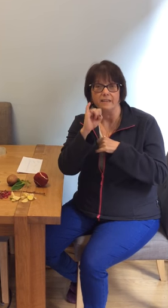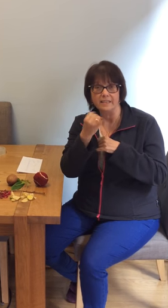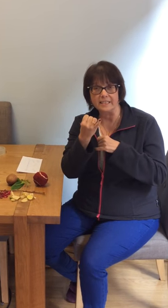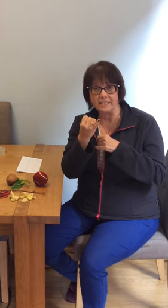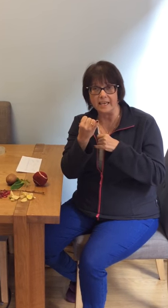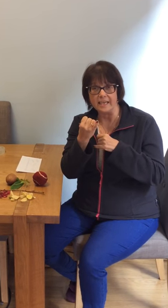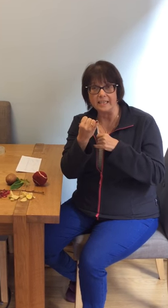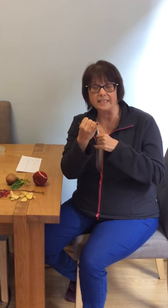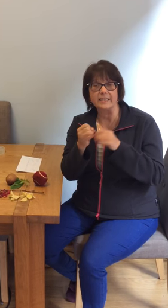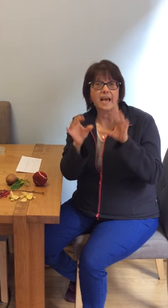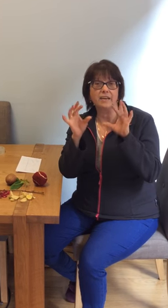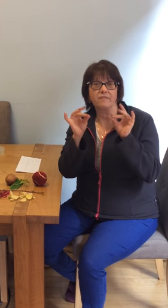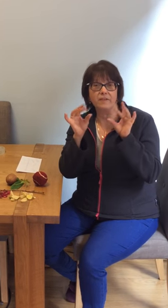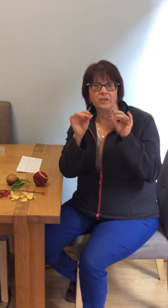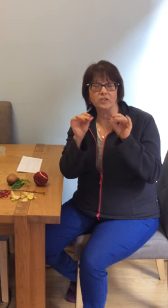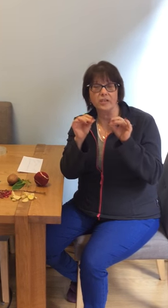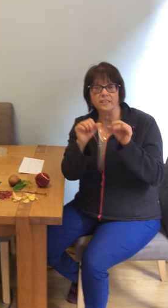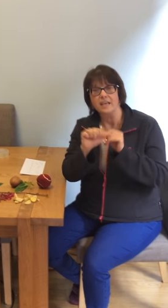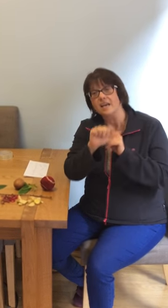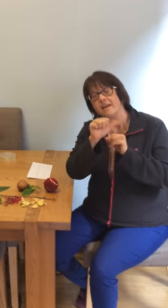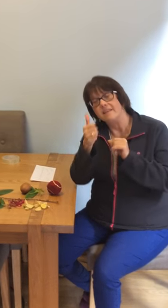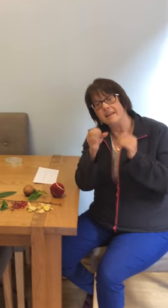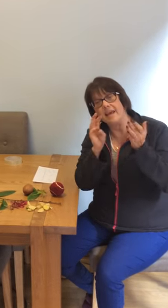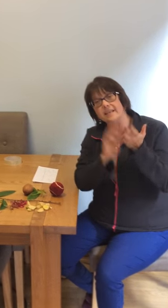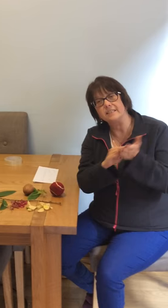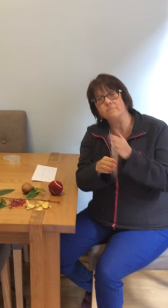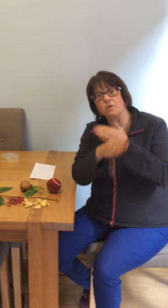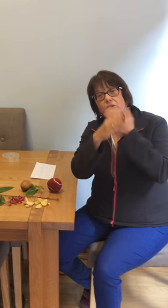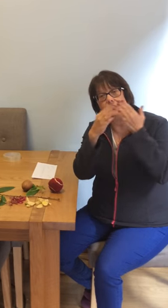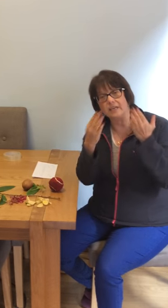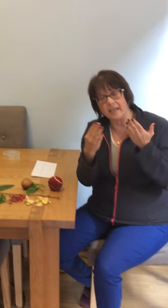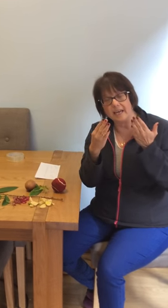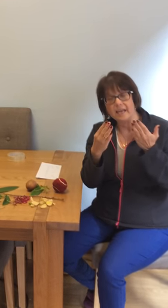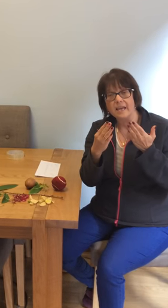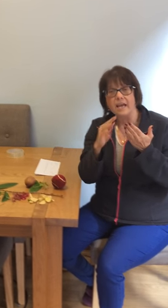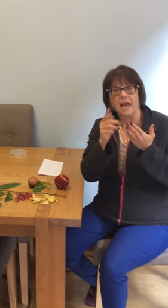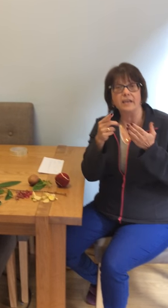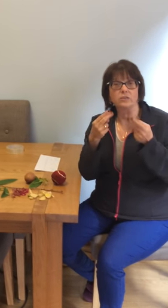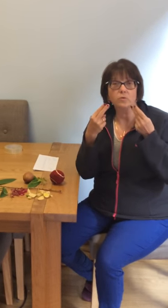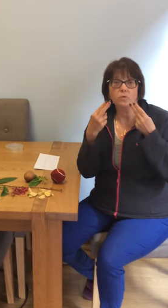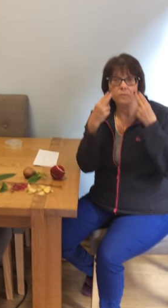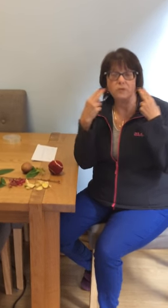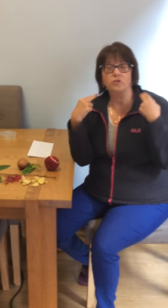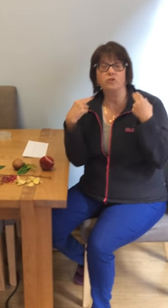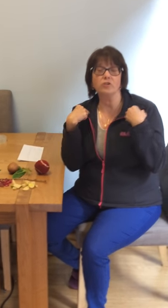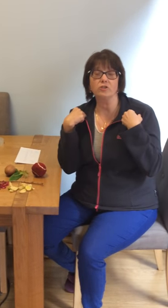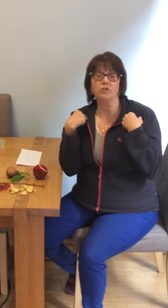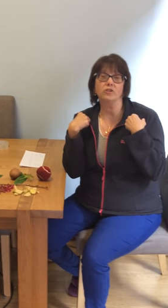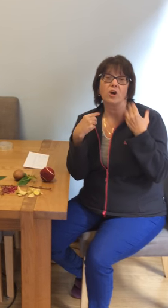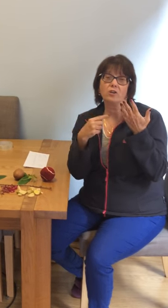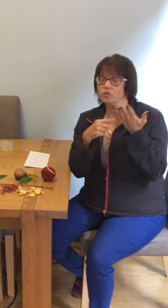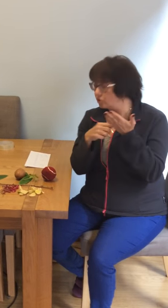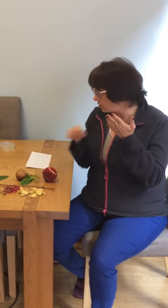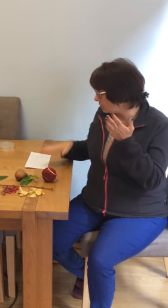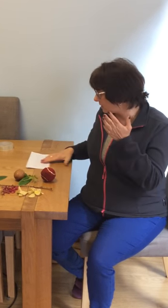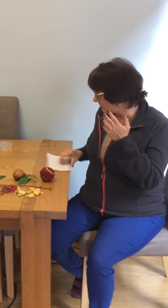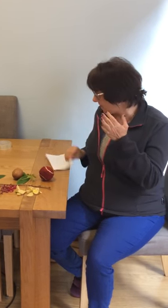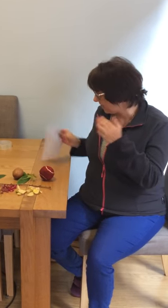the 6th and it finishes the next Monday, and it's going to be judged on Tuesday